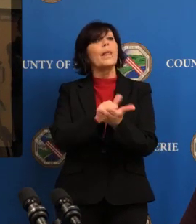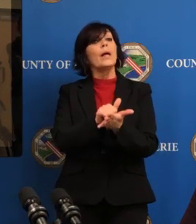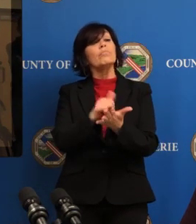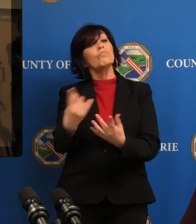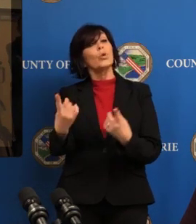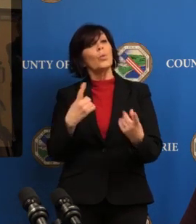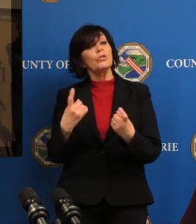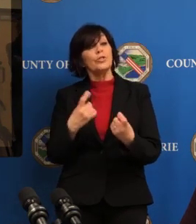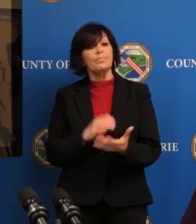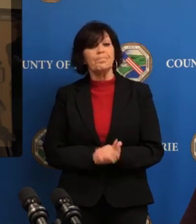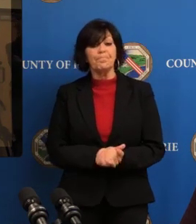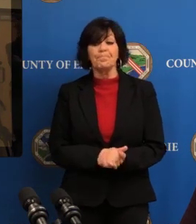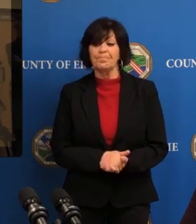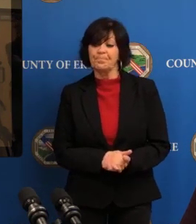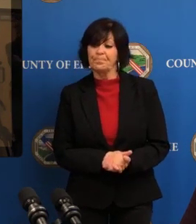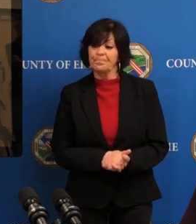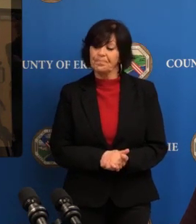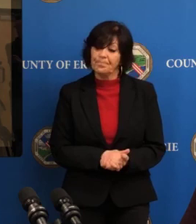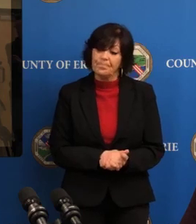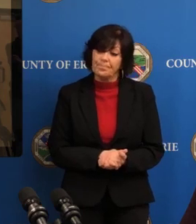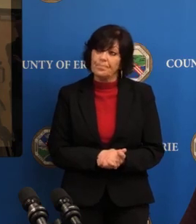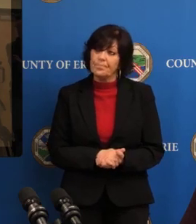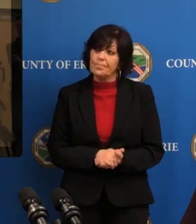to questions.